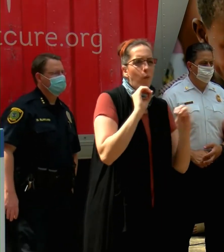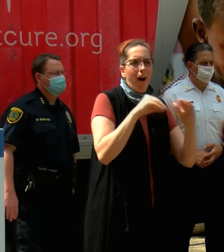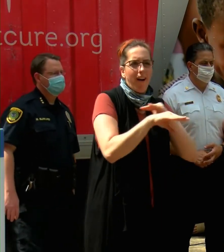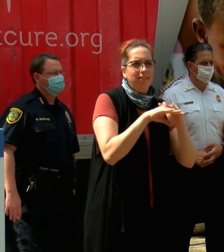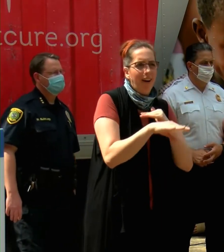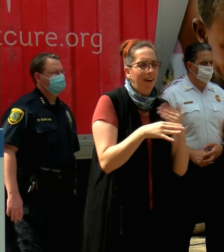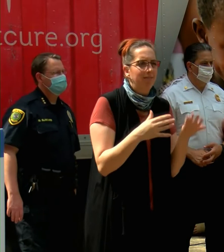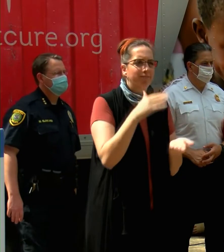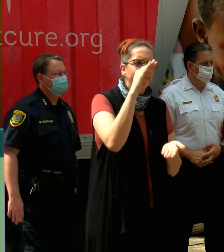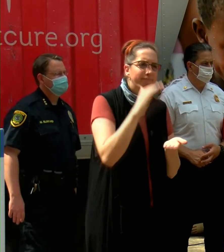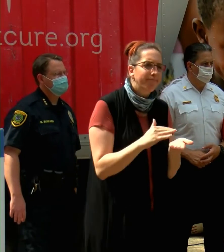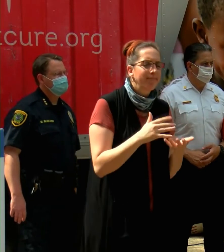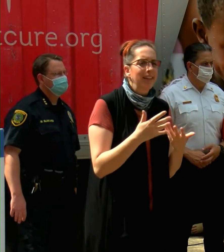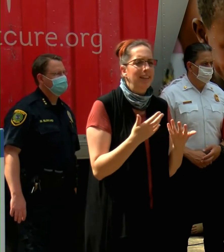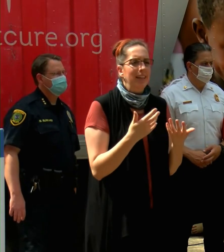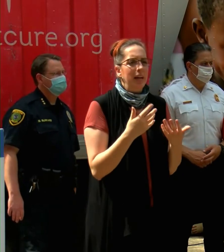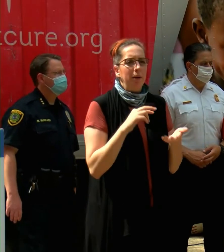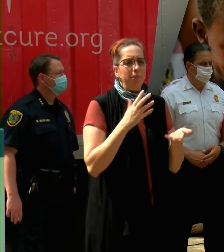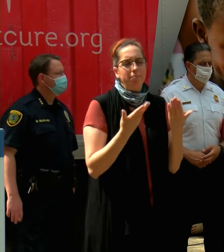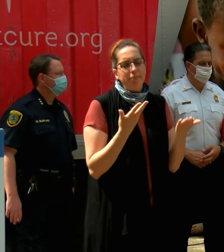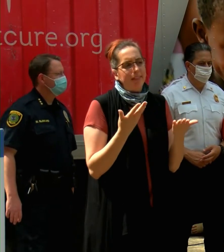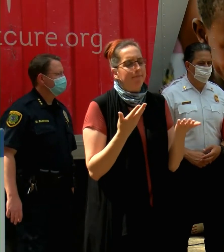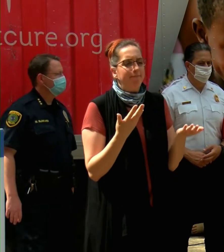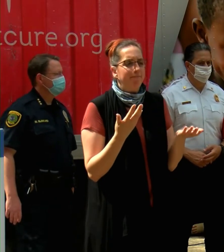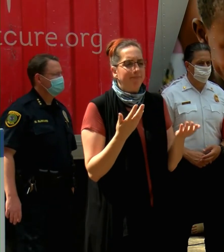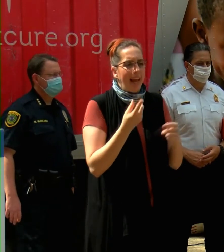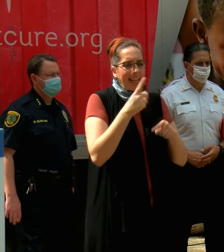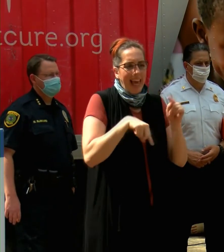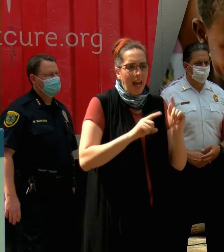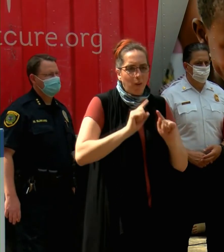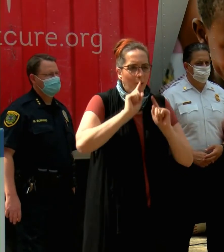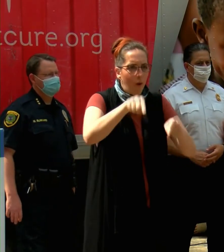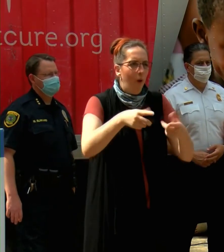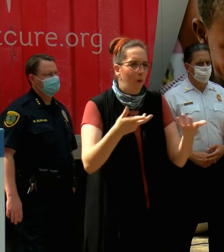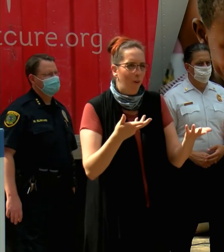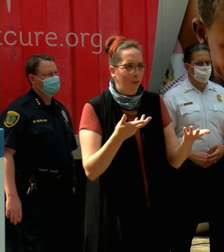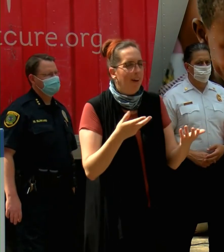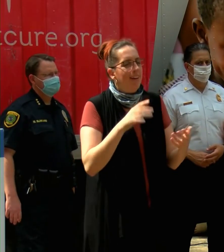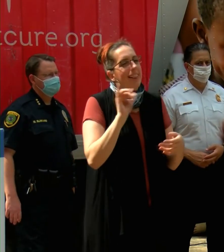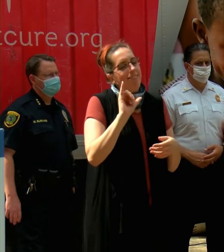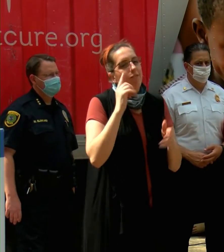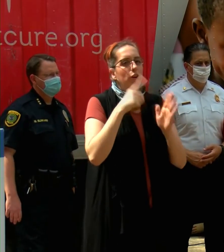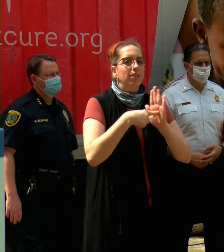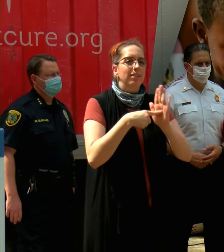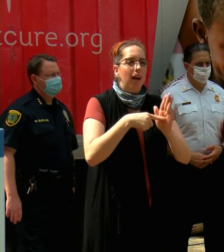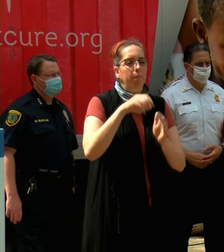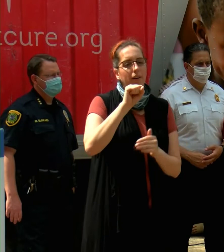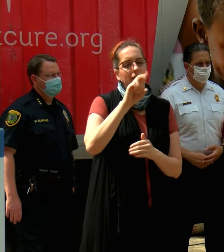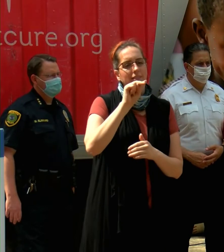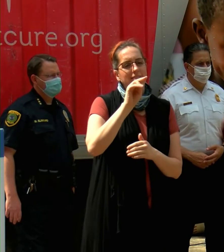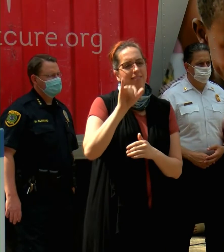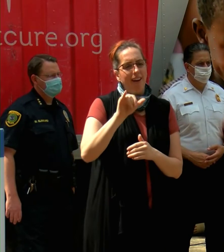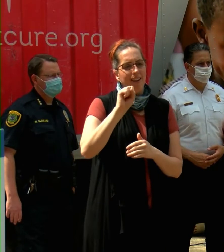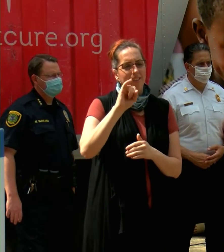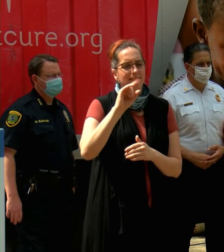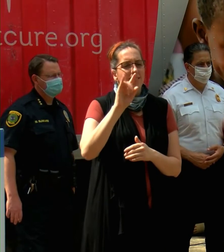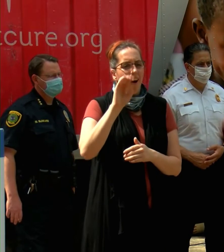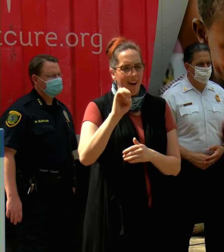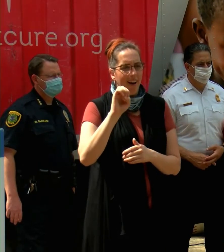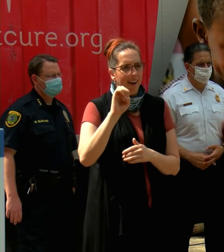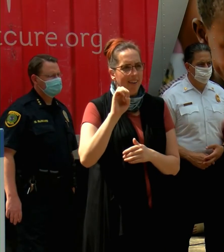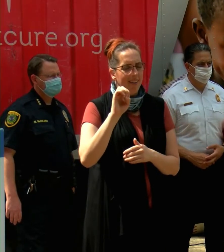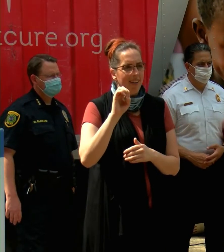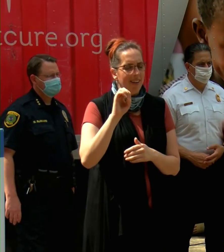access, the inability to access them to get into the communities. So areas like, for example, Sunnyside. I know